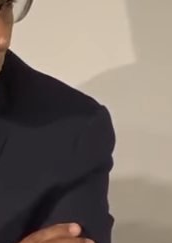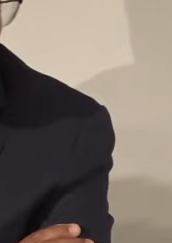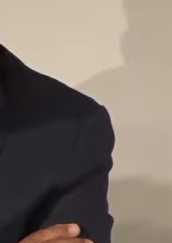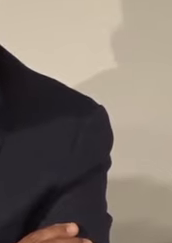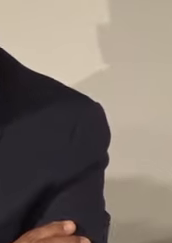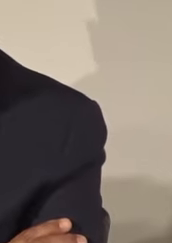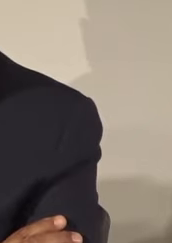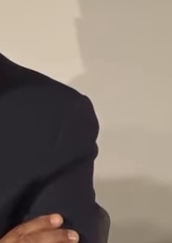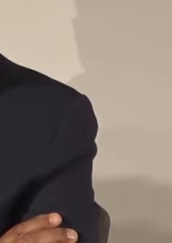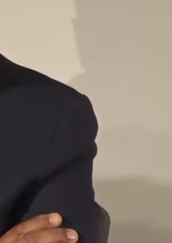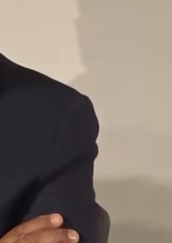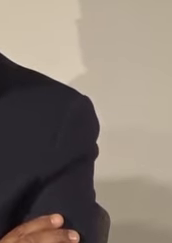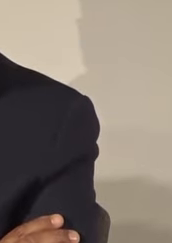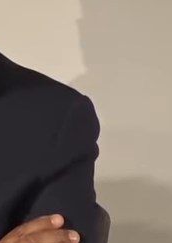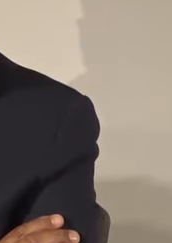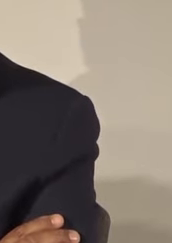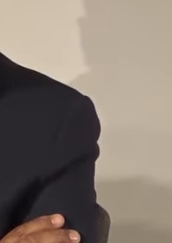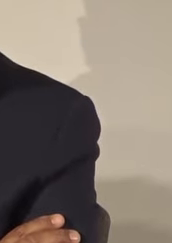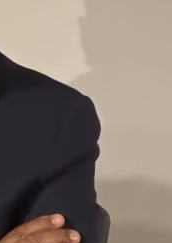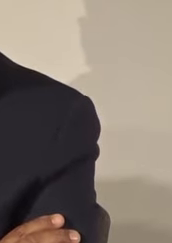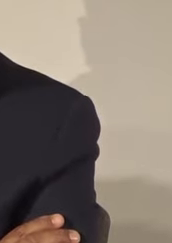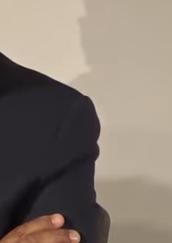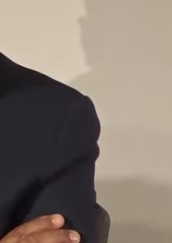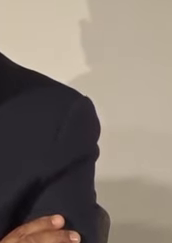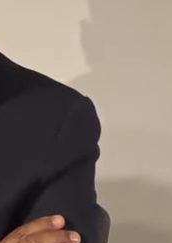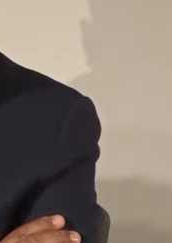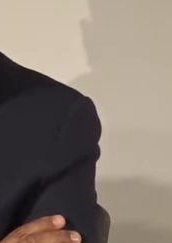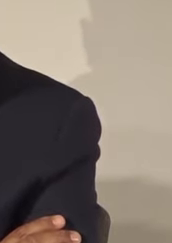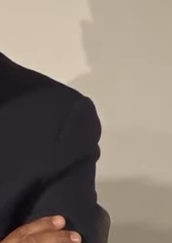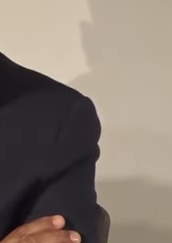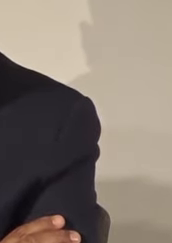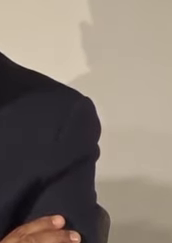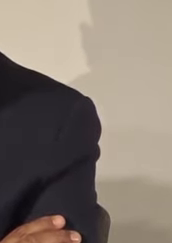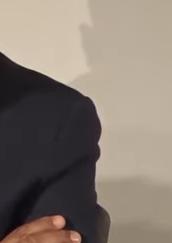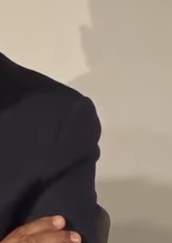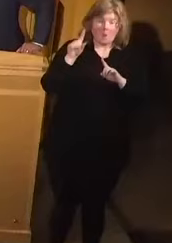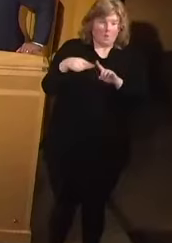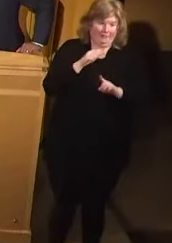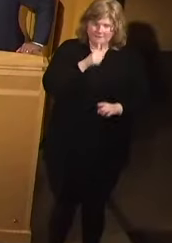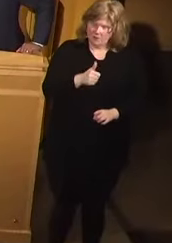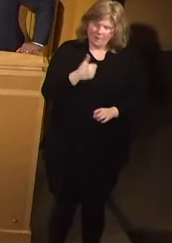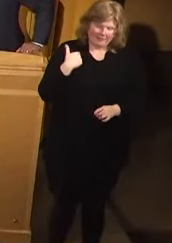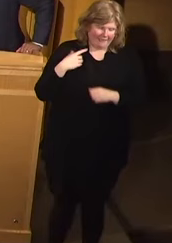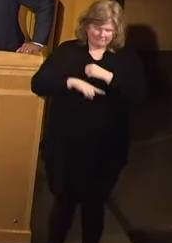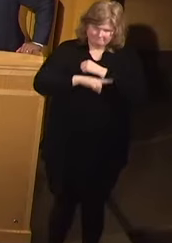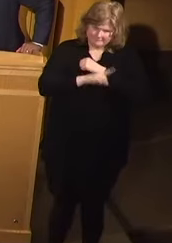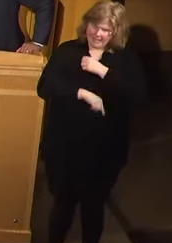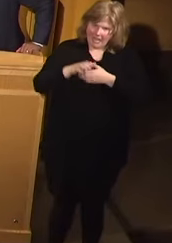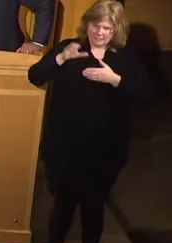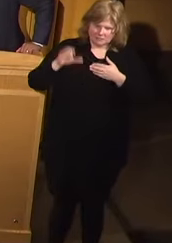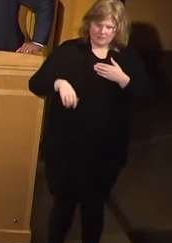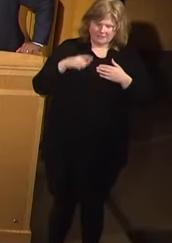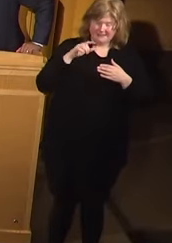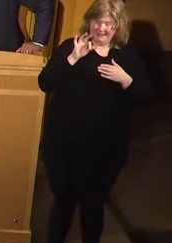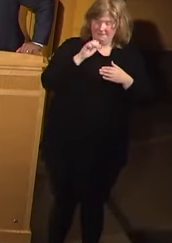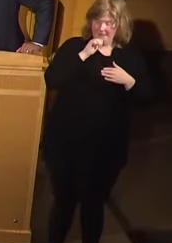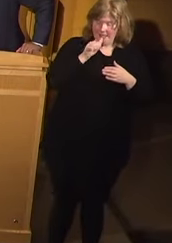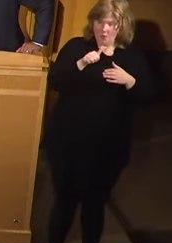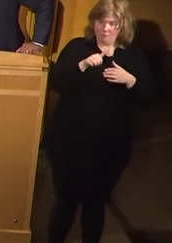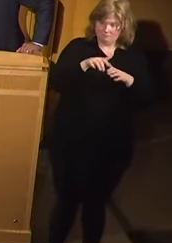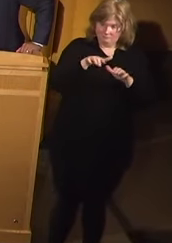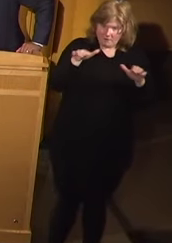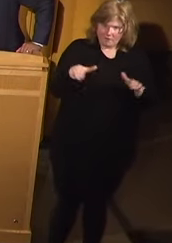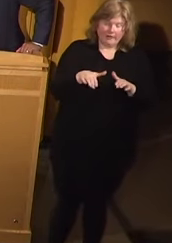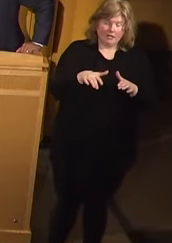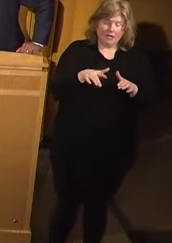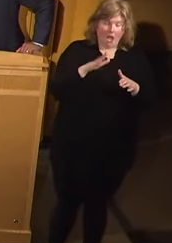supervisory policy and training. And when they don't, there are consequences for failure to perform, either